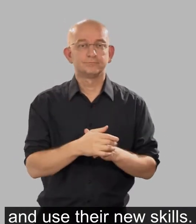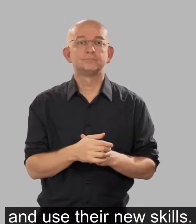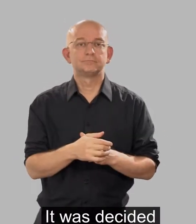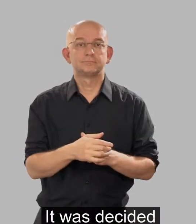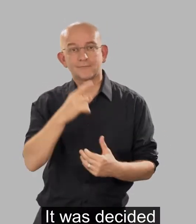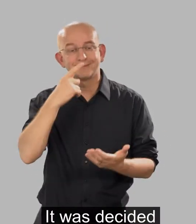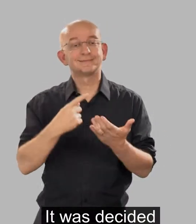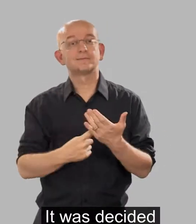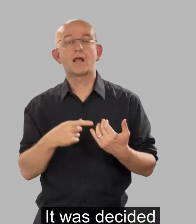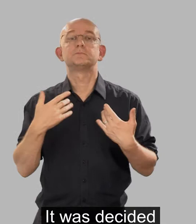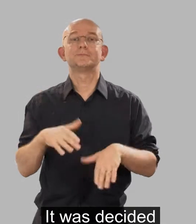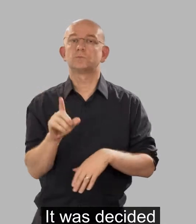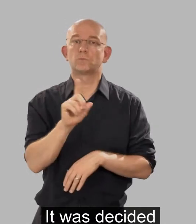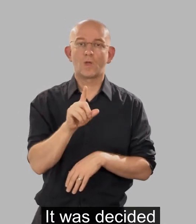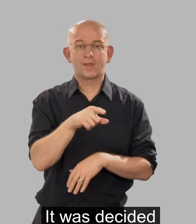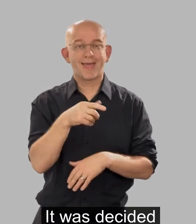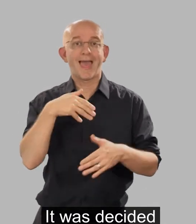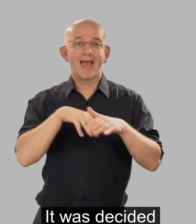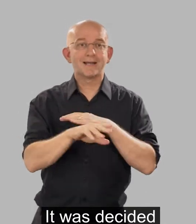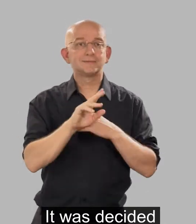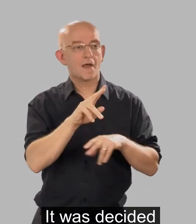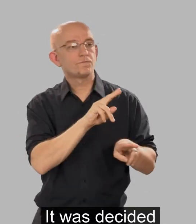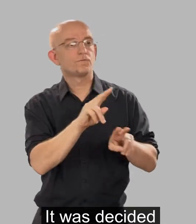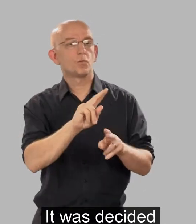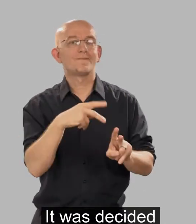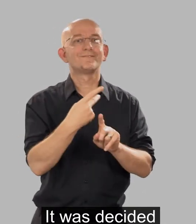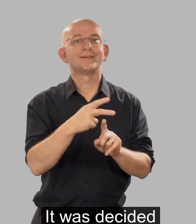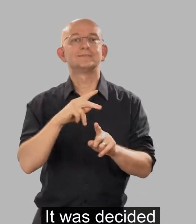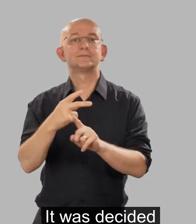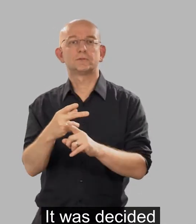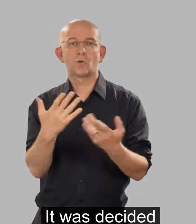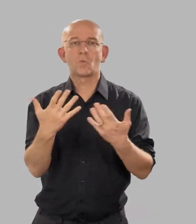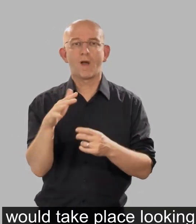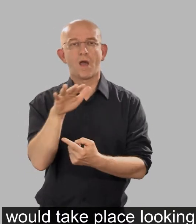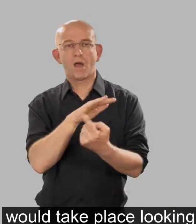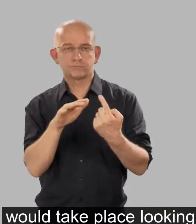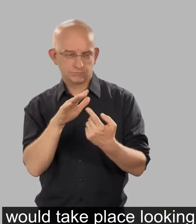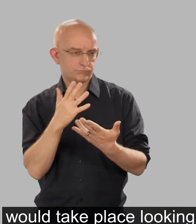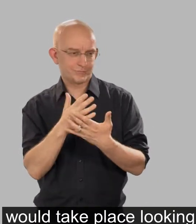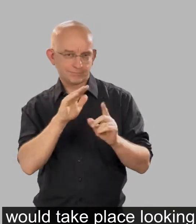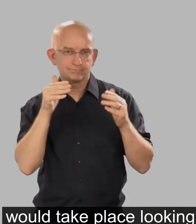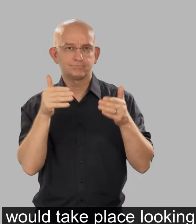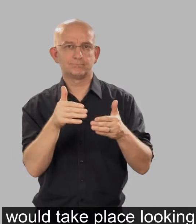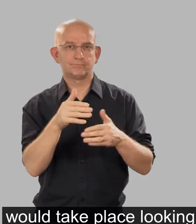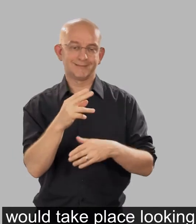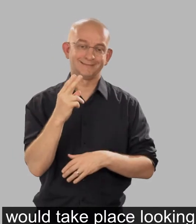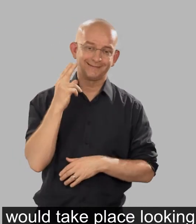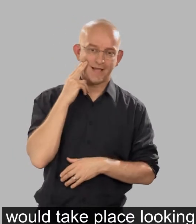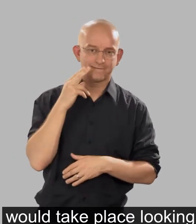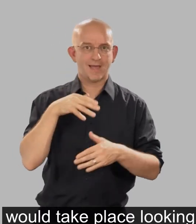decided that Enter and View visits would take place looking at deaf access and pathways through